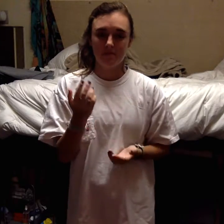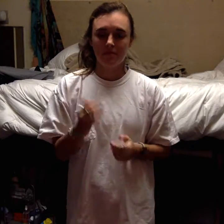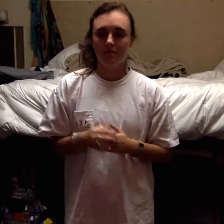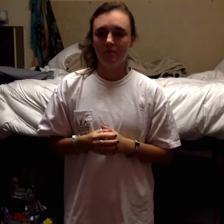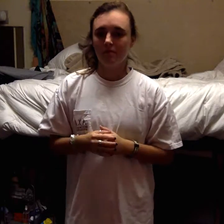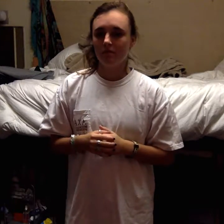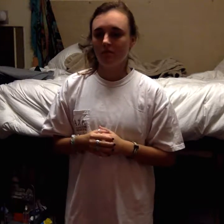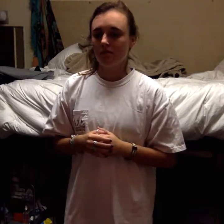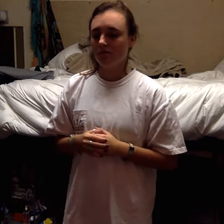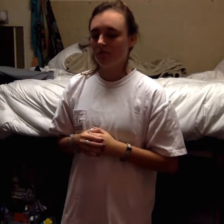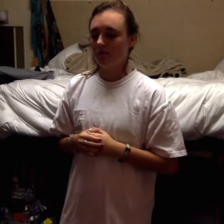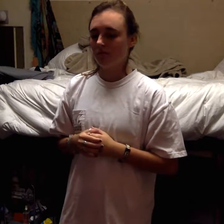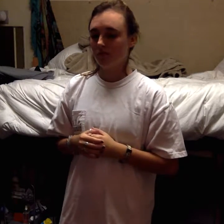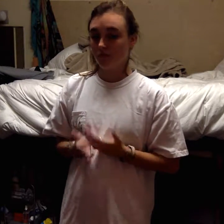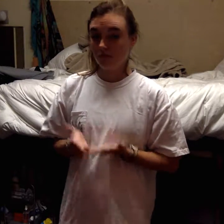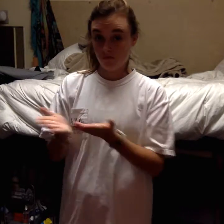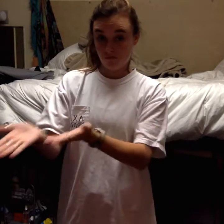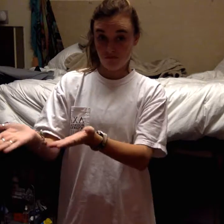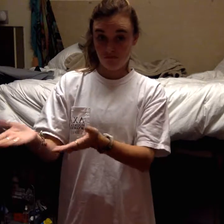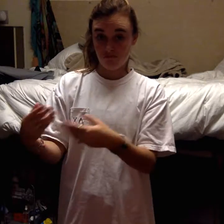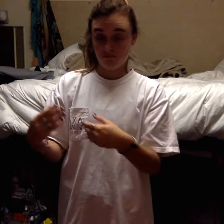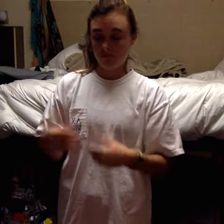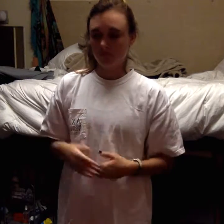Why? He's farther away.